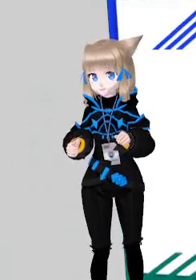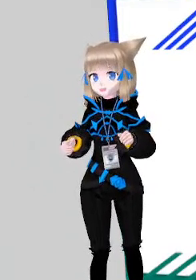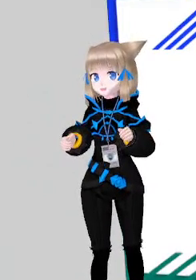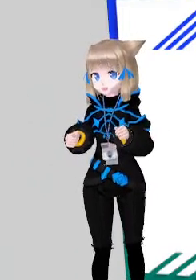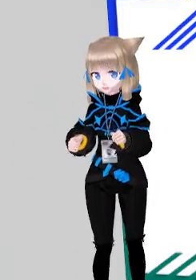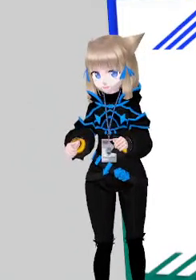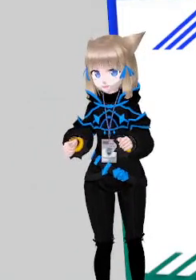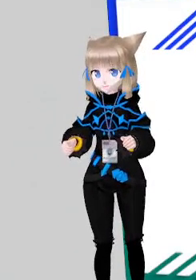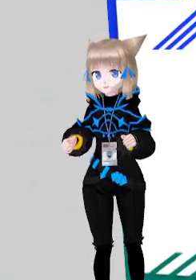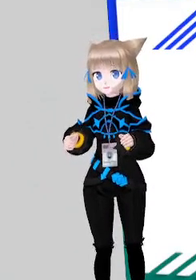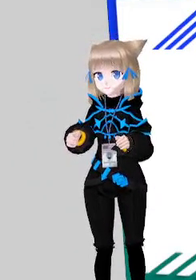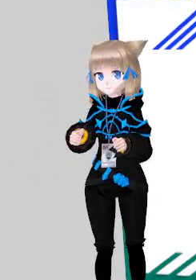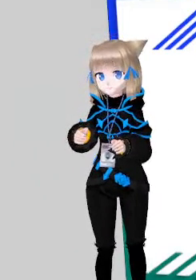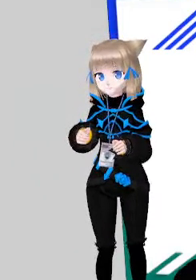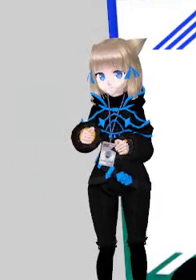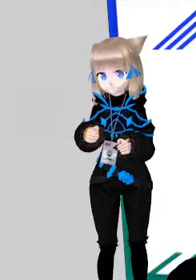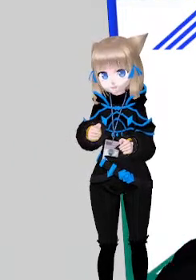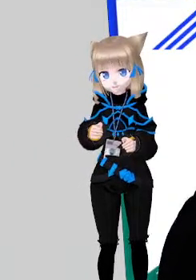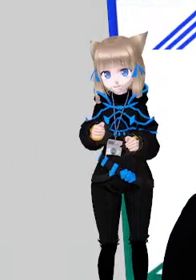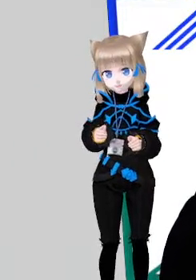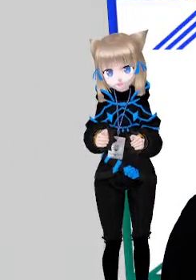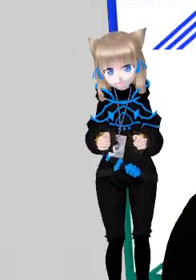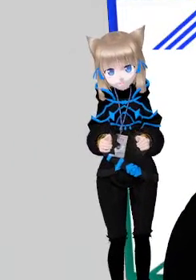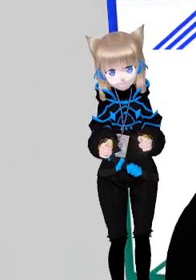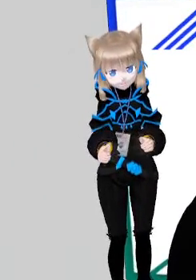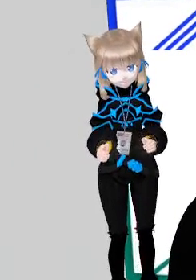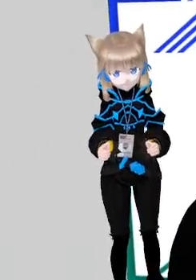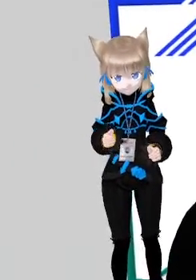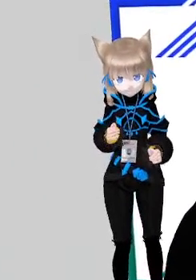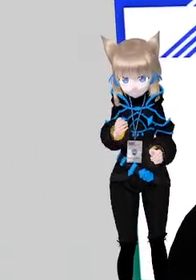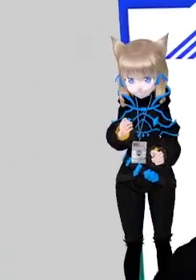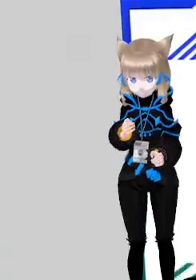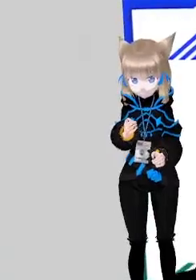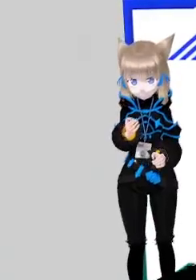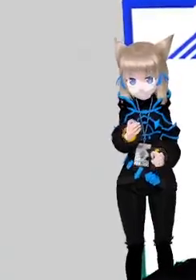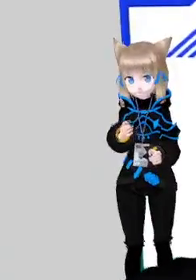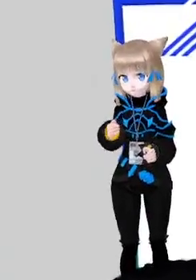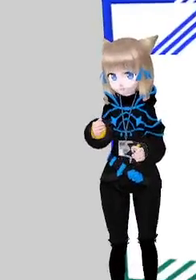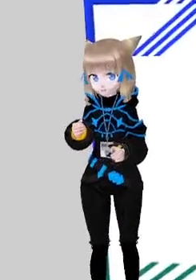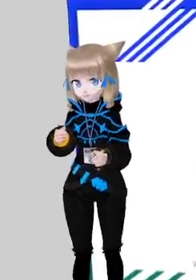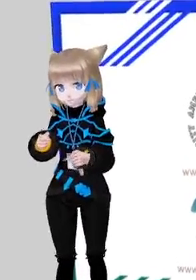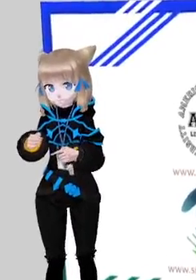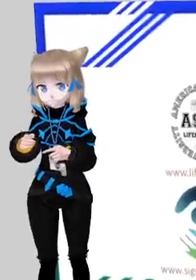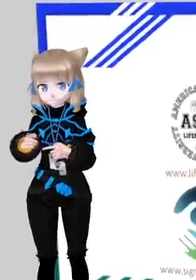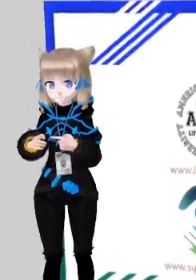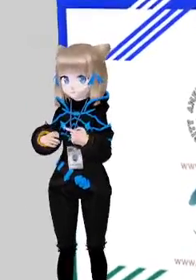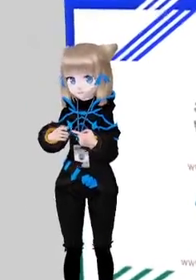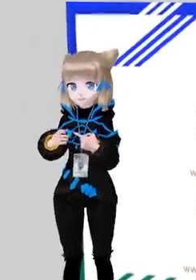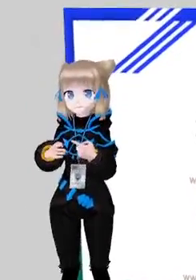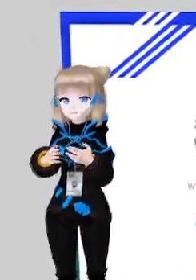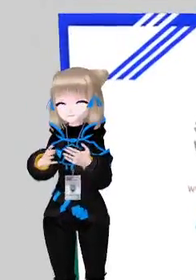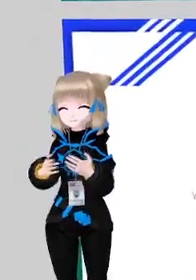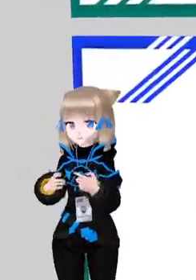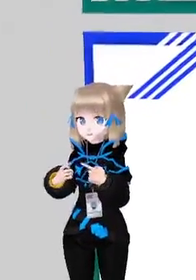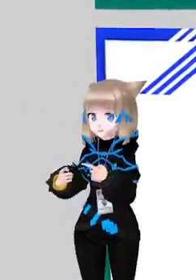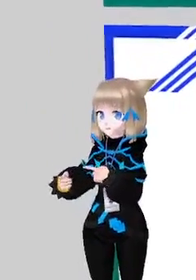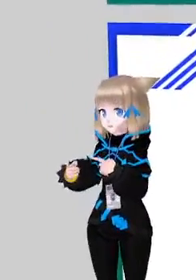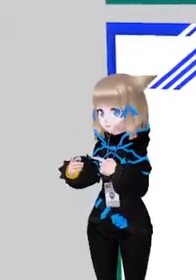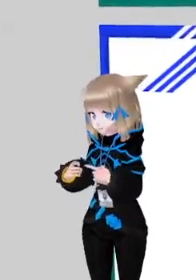free online lessons. All of them are just no mic, and it's actually like videos of him